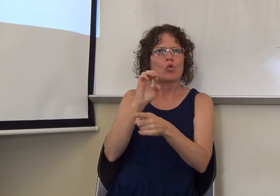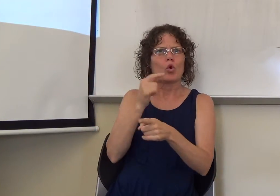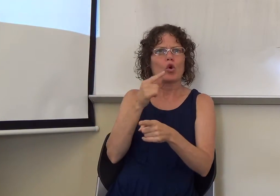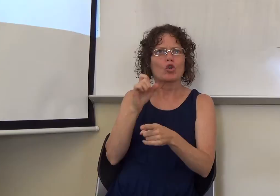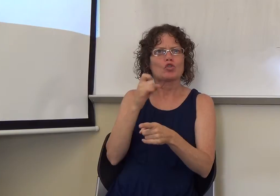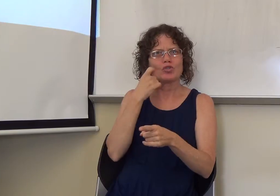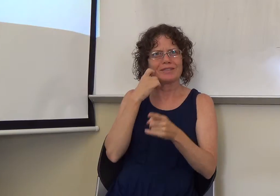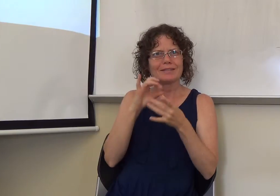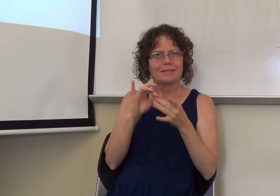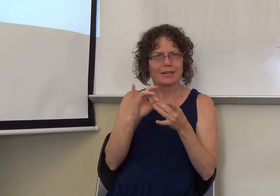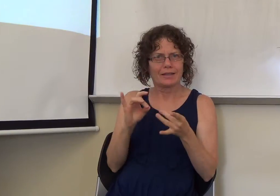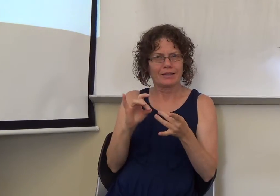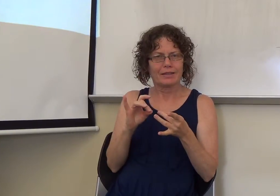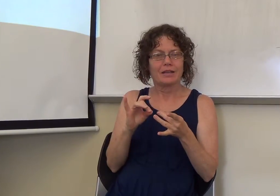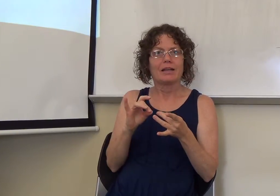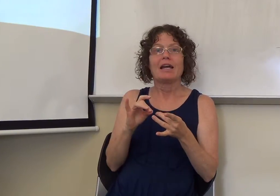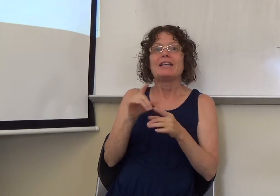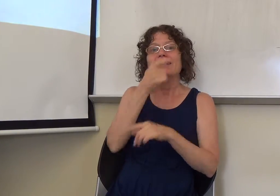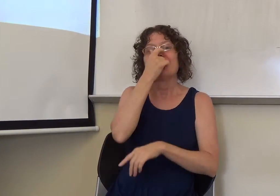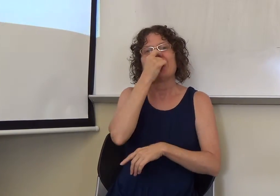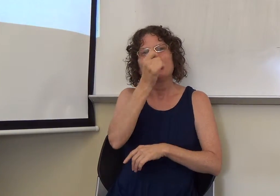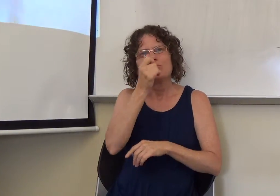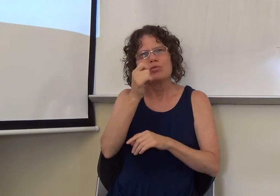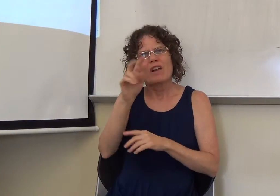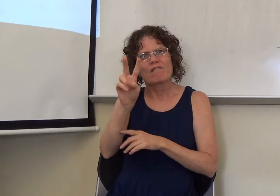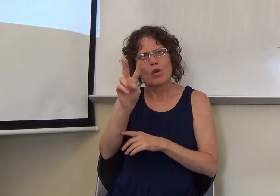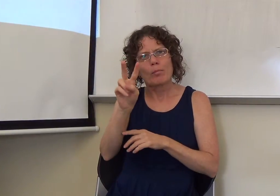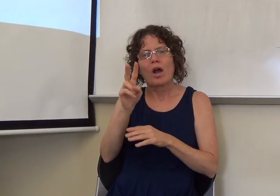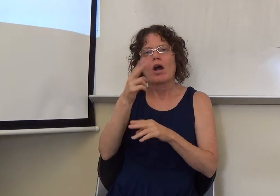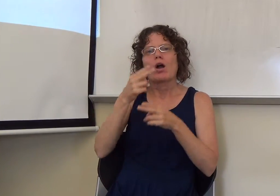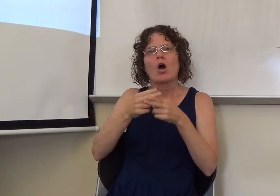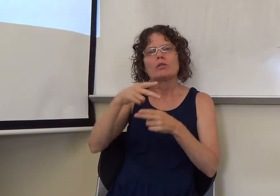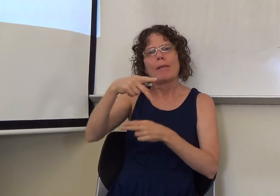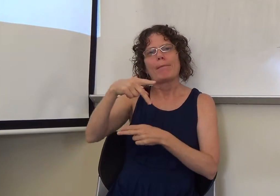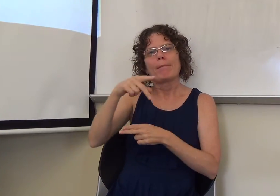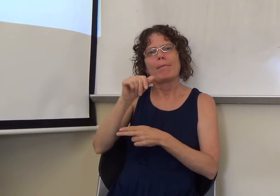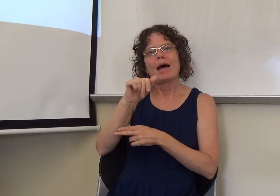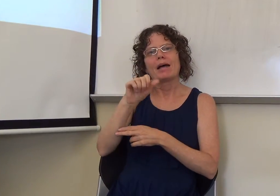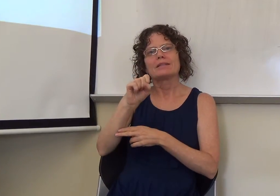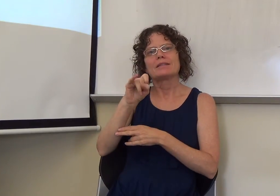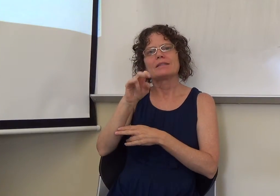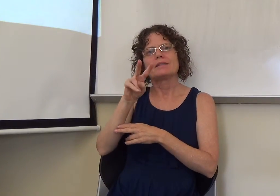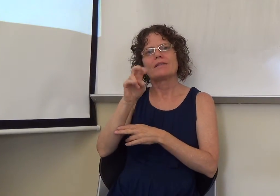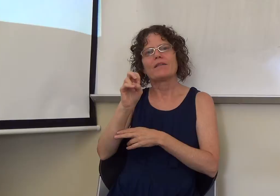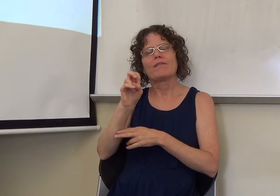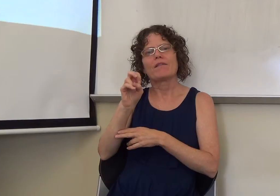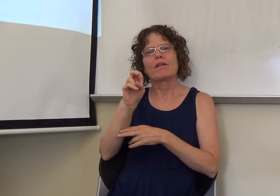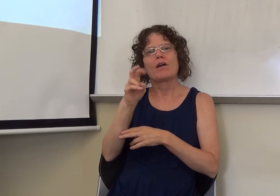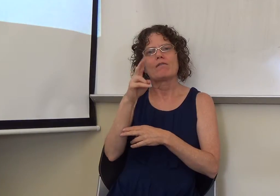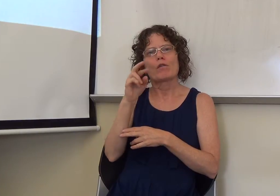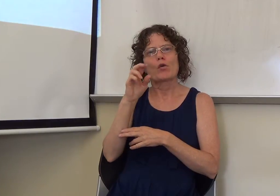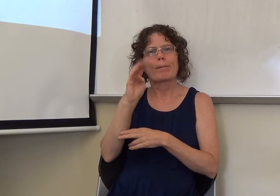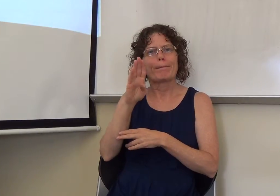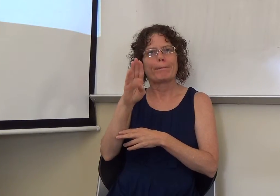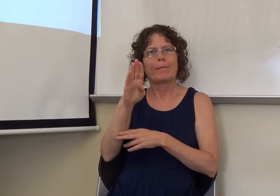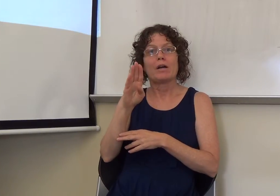and this is an interesting verb because this is called a passive verb. The Germans aren't really doing the action here. Somebody else is doing the